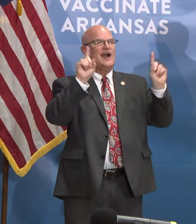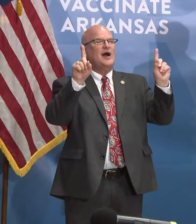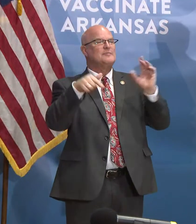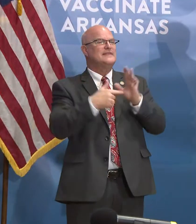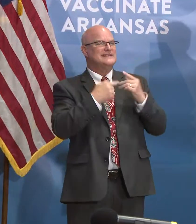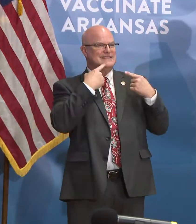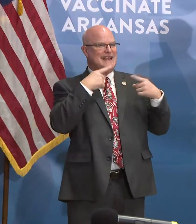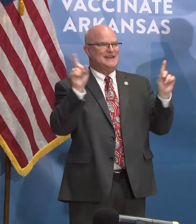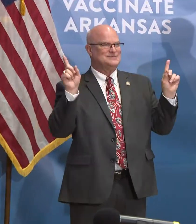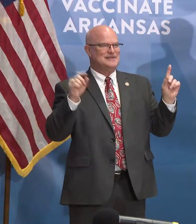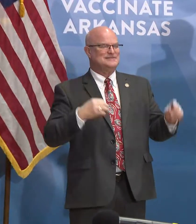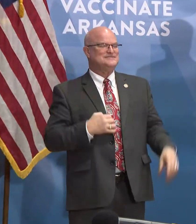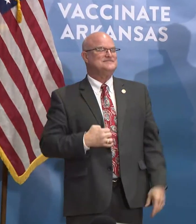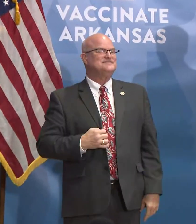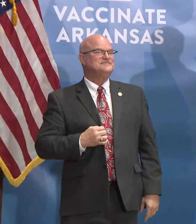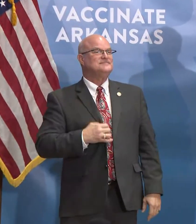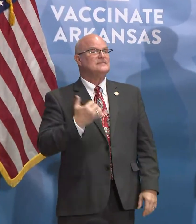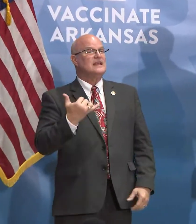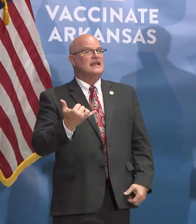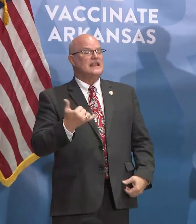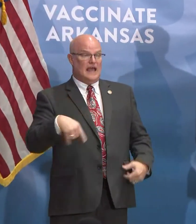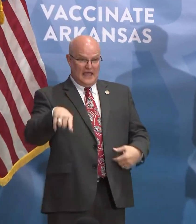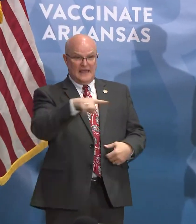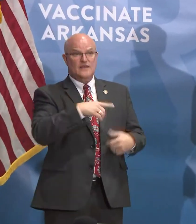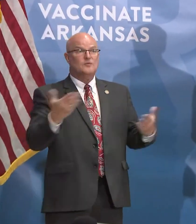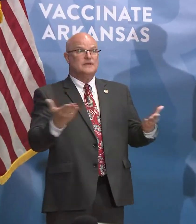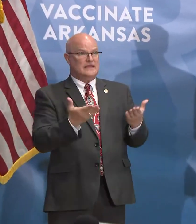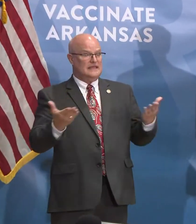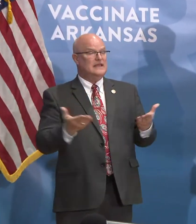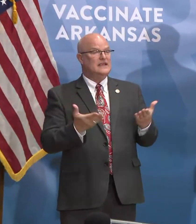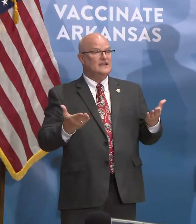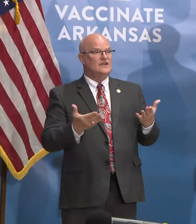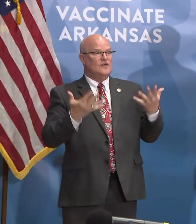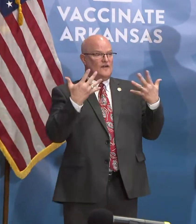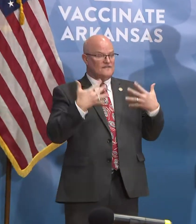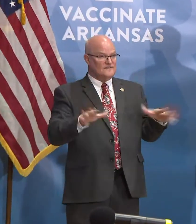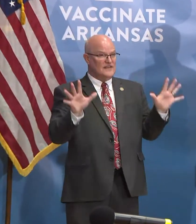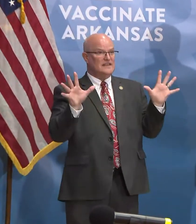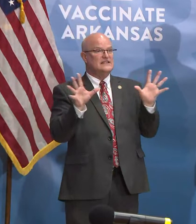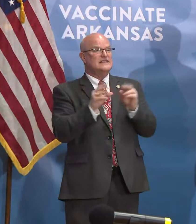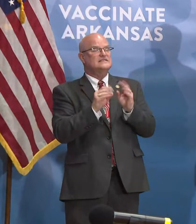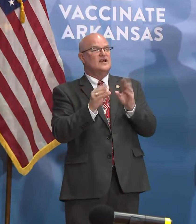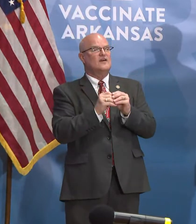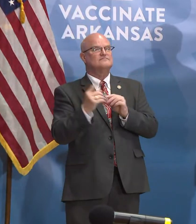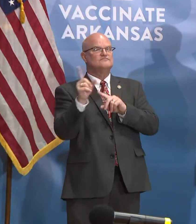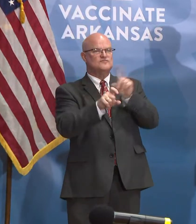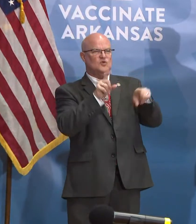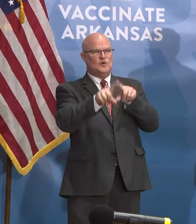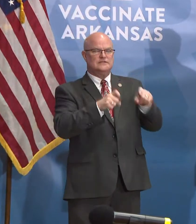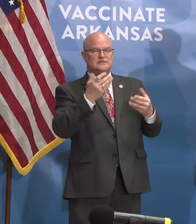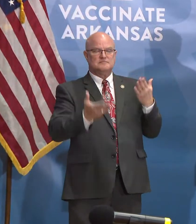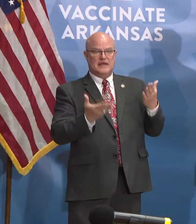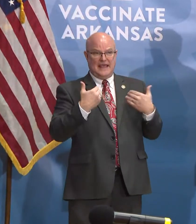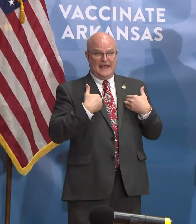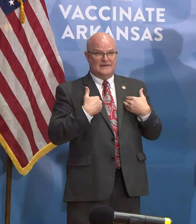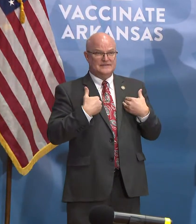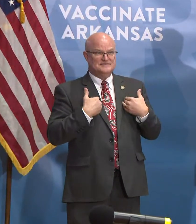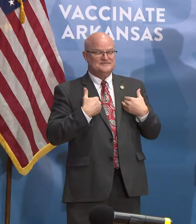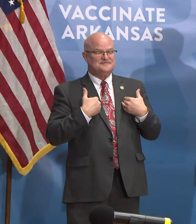this announcement. And now, and they will be available after we conclude today for any questions that you might